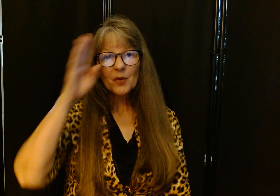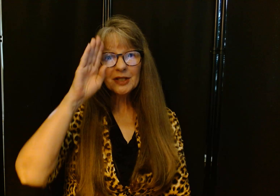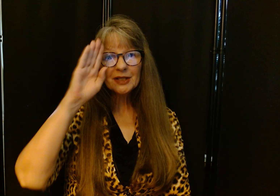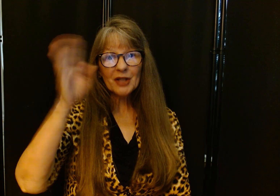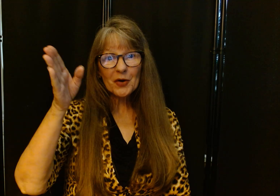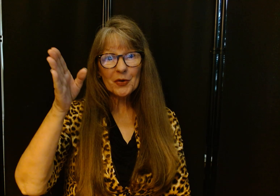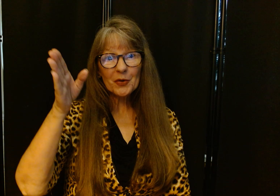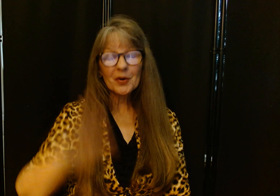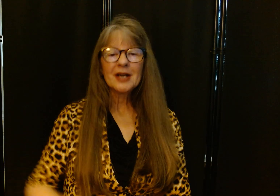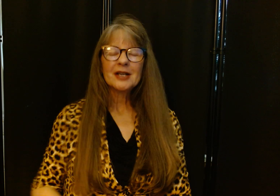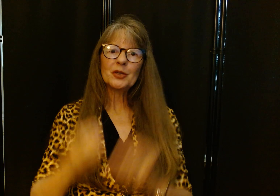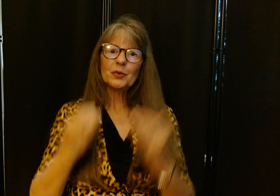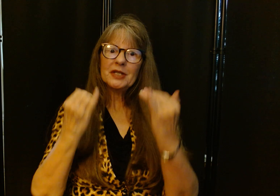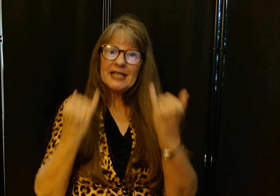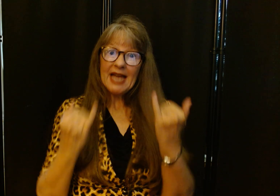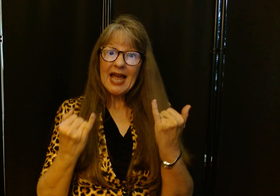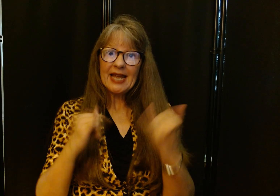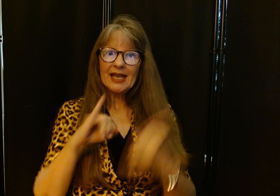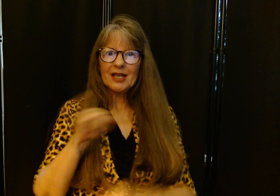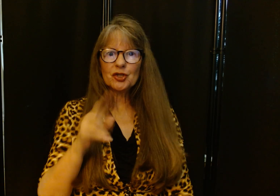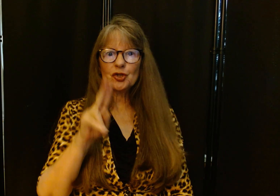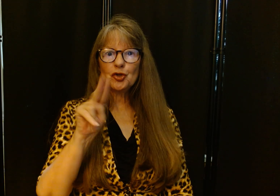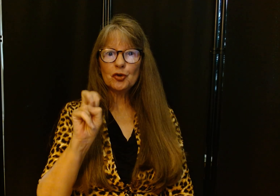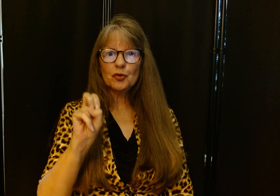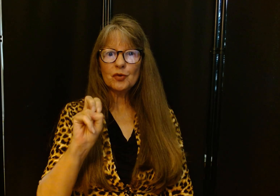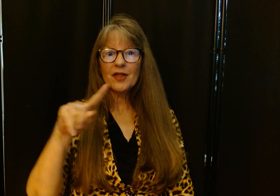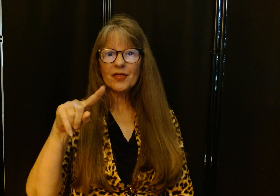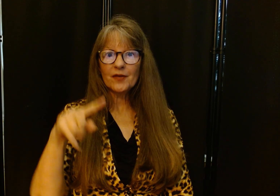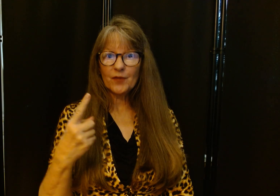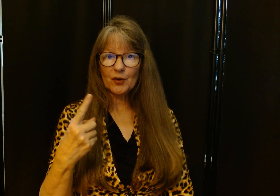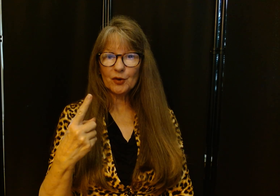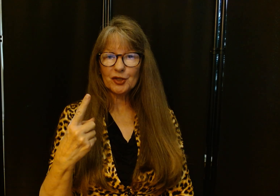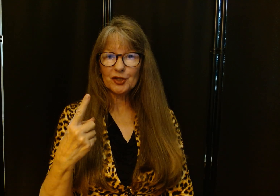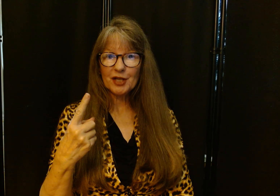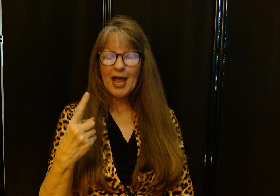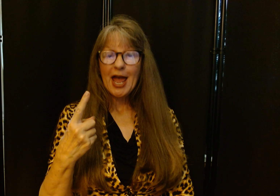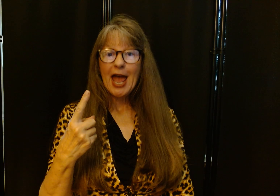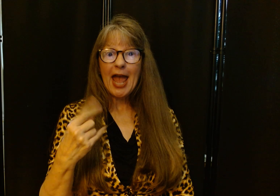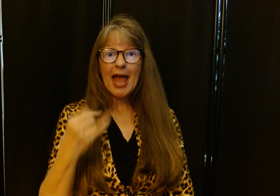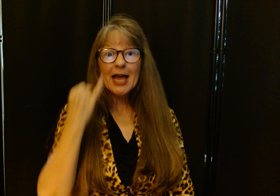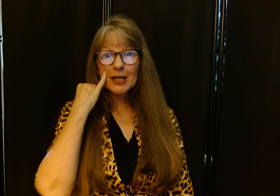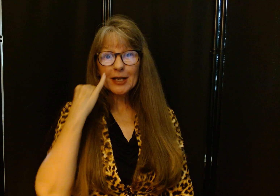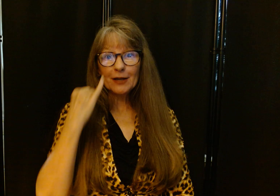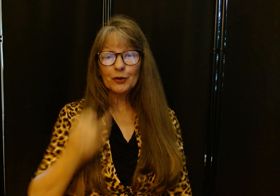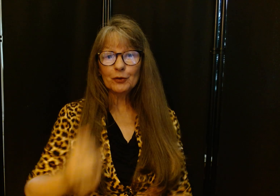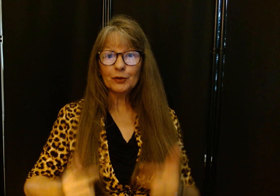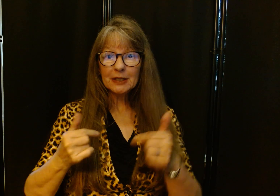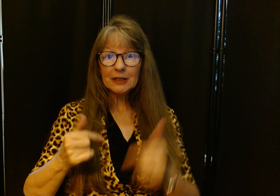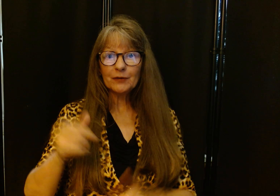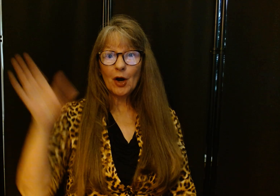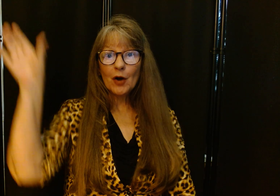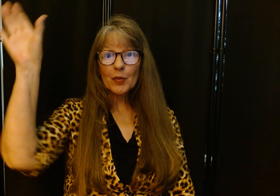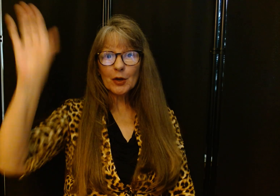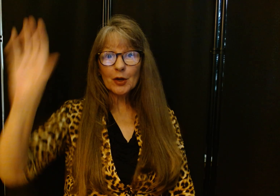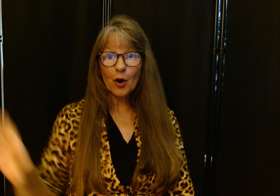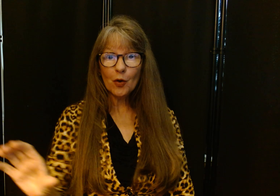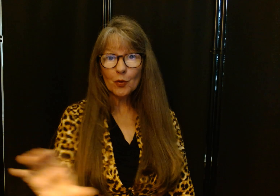Well, hello. So today is June the 1st. And if you live on the